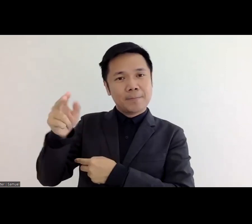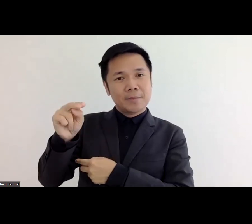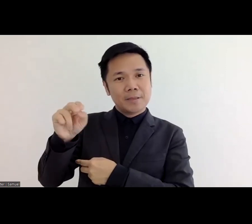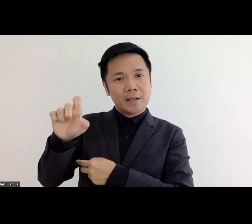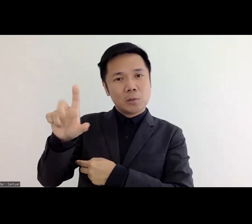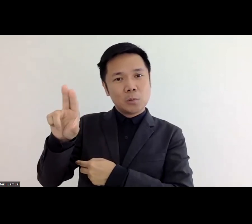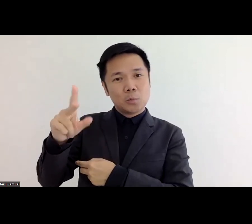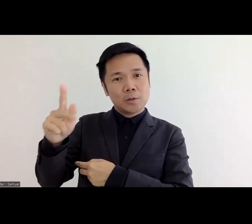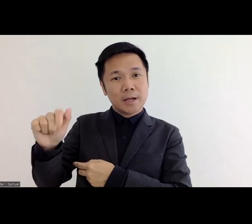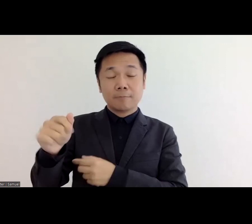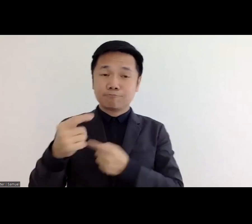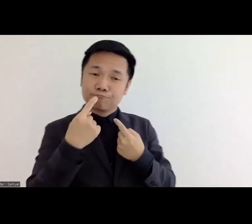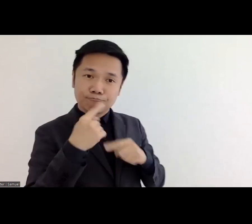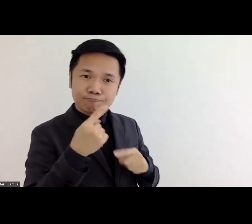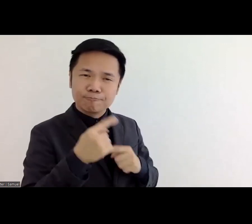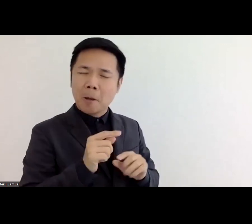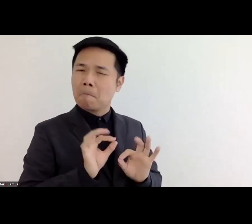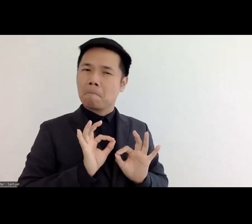nicely. And